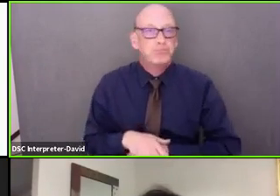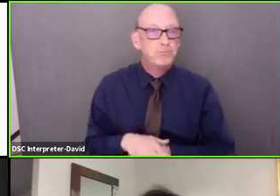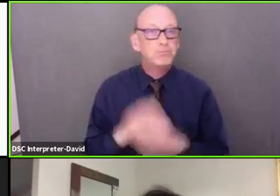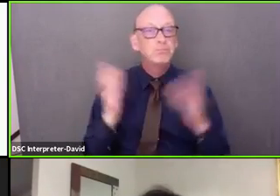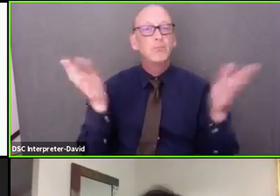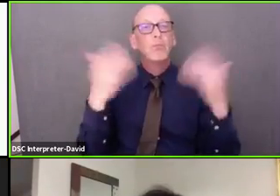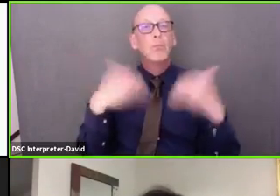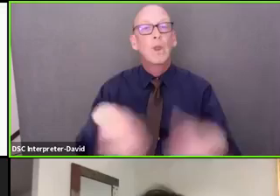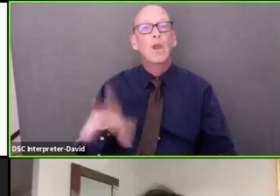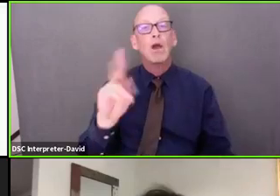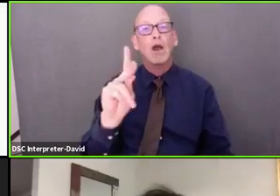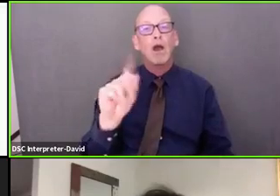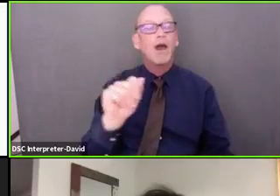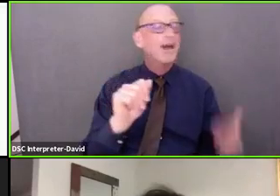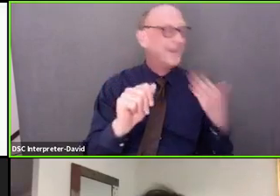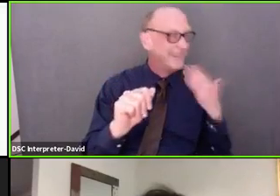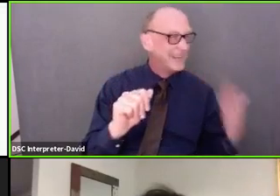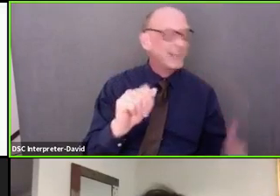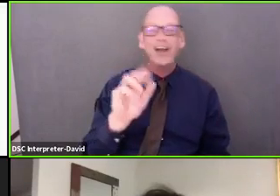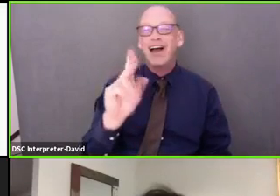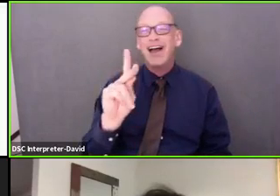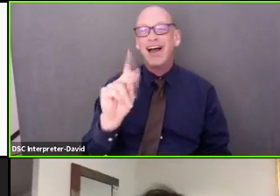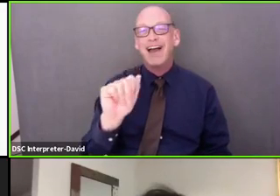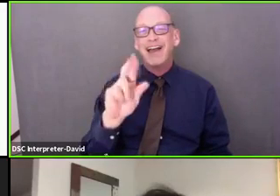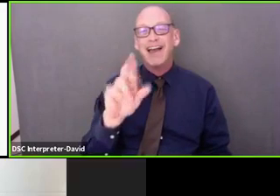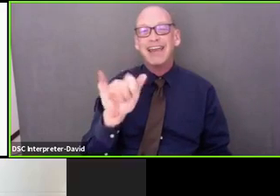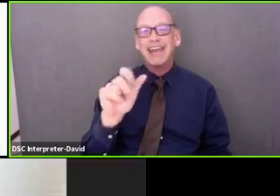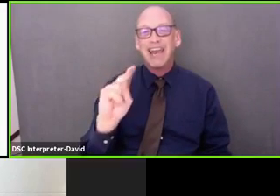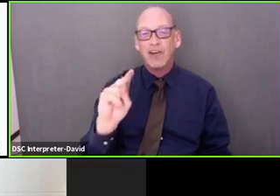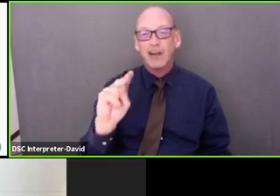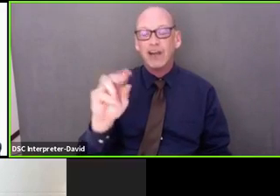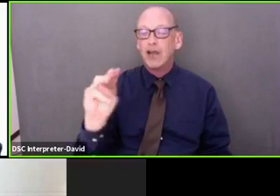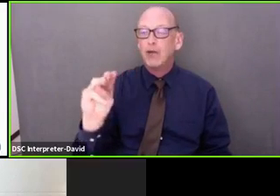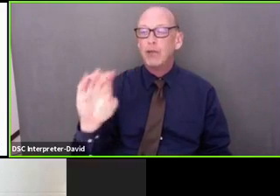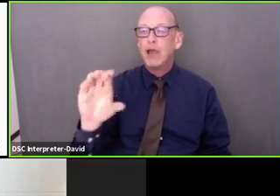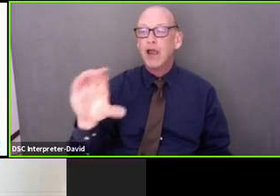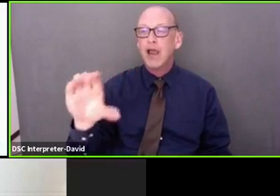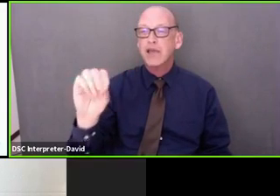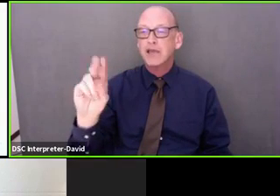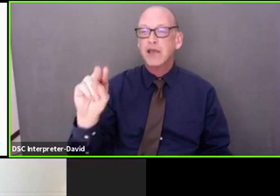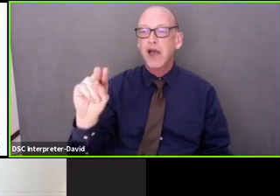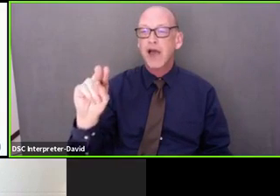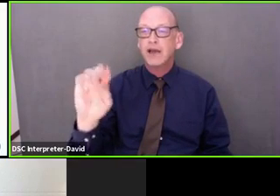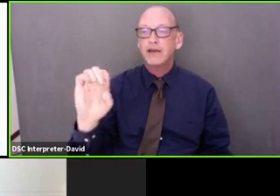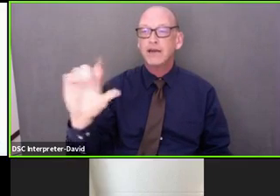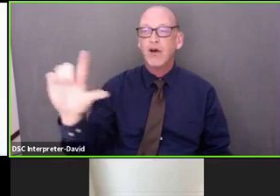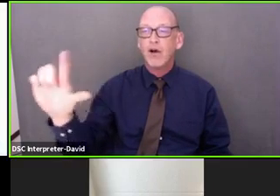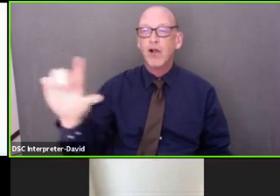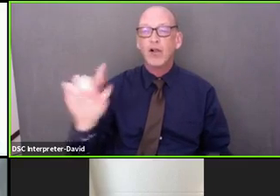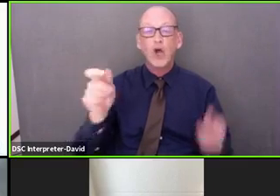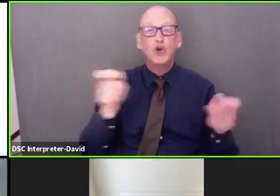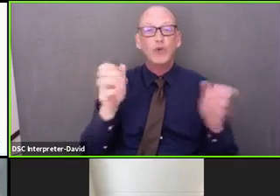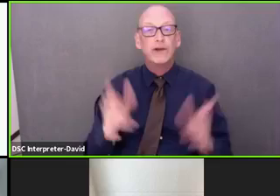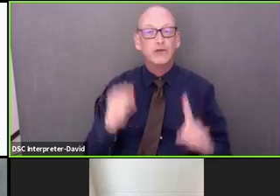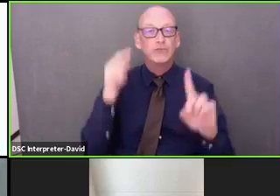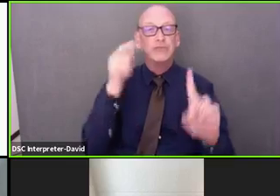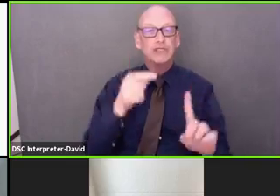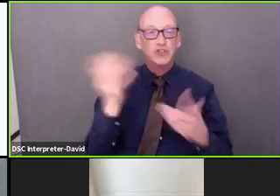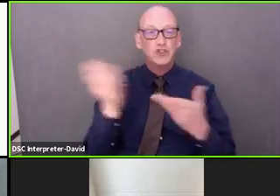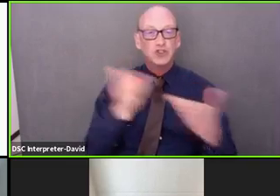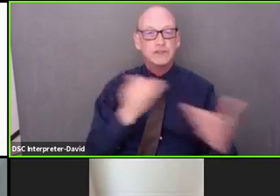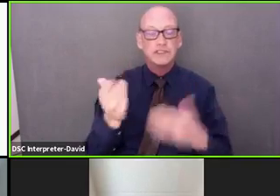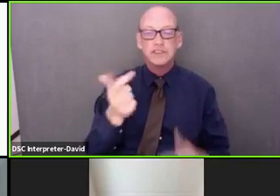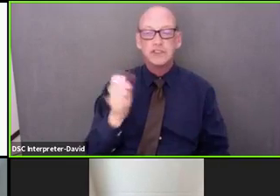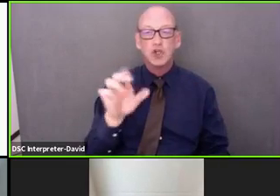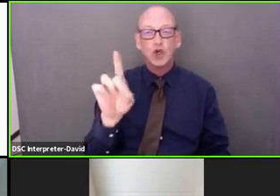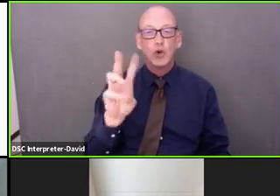Karen McConnell. Awesome, thanks, Deb. Karen McConnell is the Director of Mission Services for Goodwill Industries of